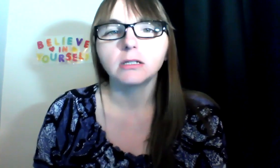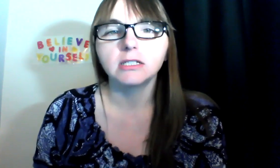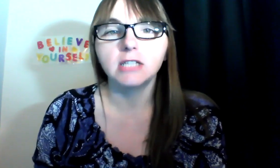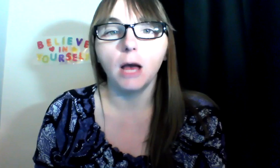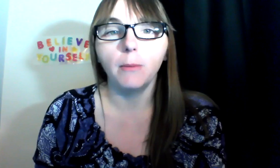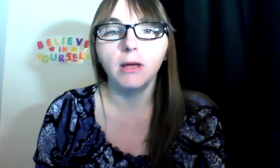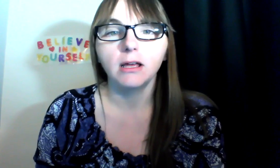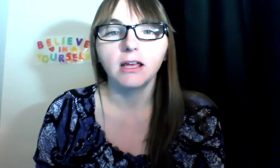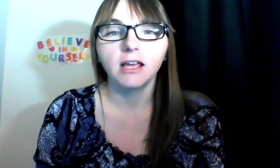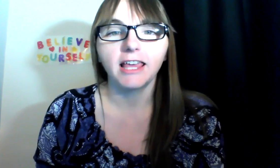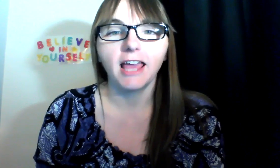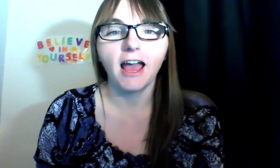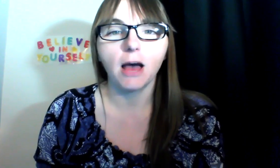dub, cab.